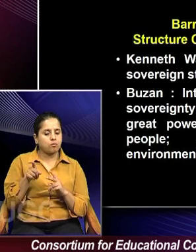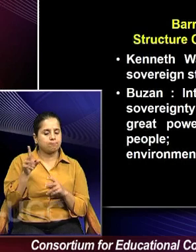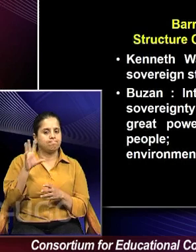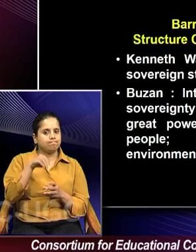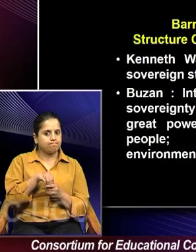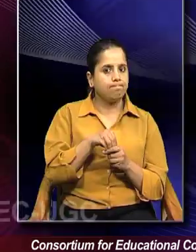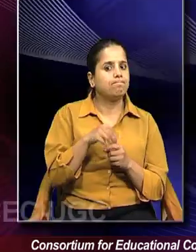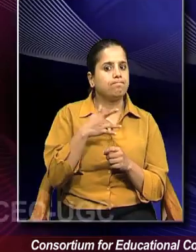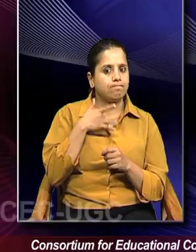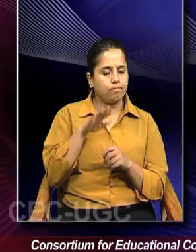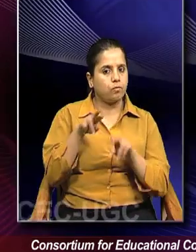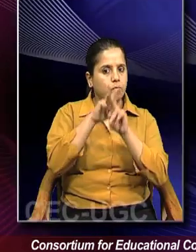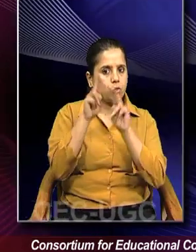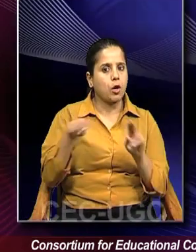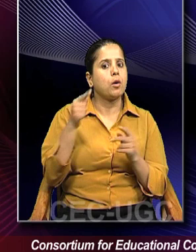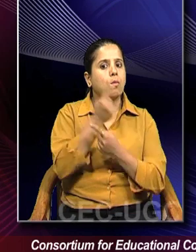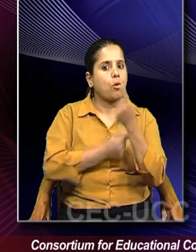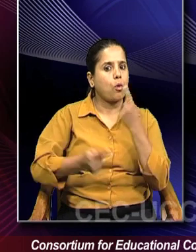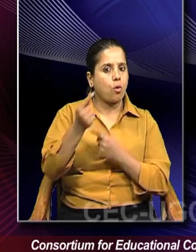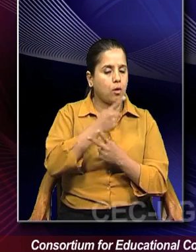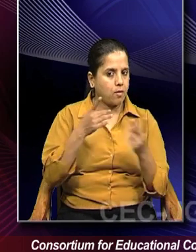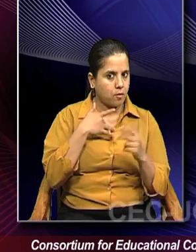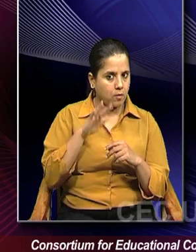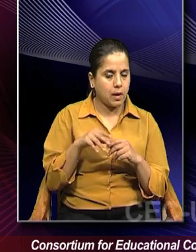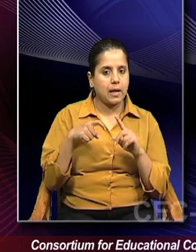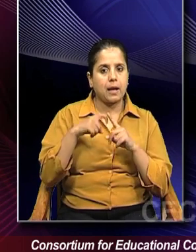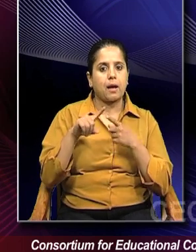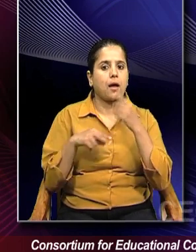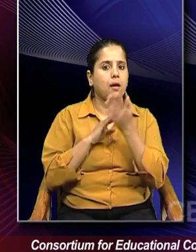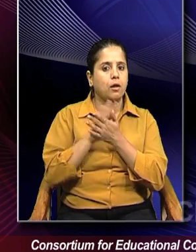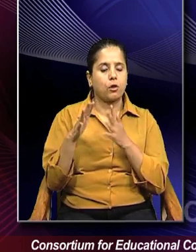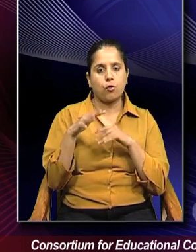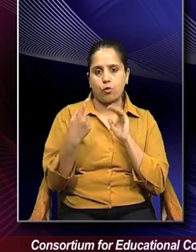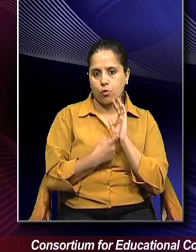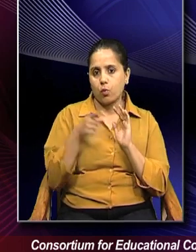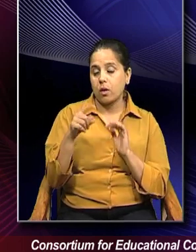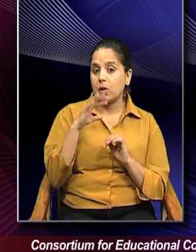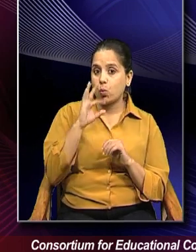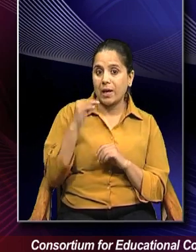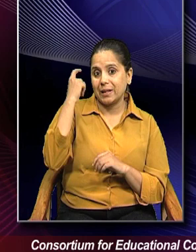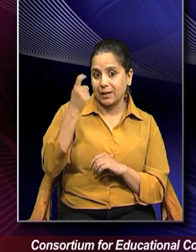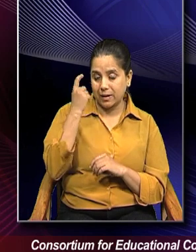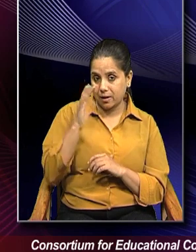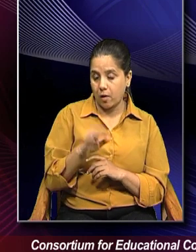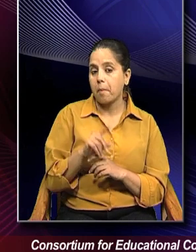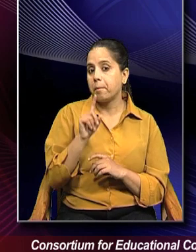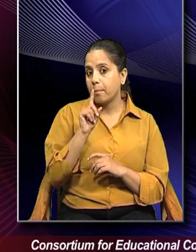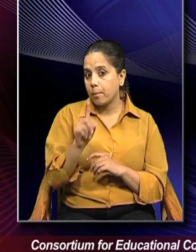of international politics according to Kenneth Waltz, the realist thinker. However,